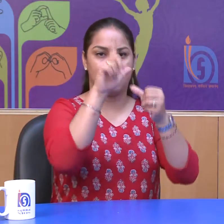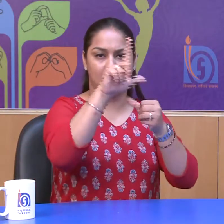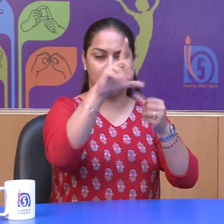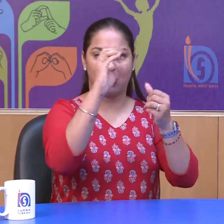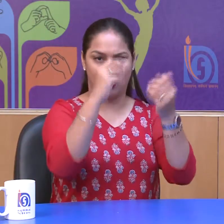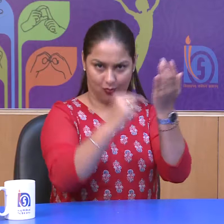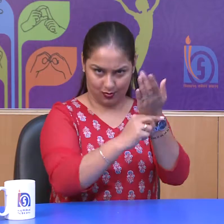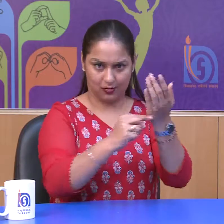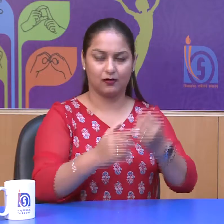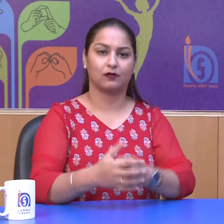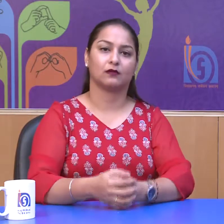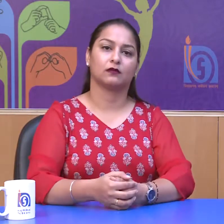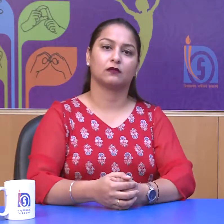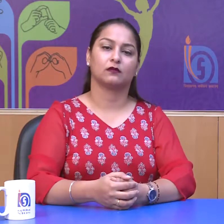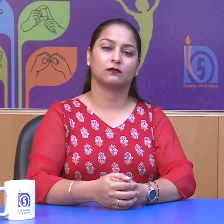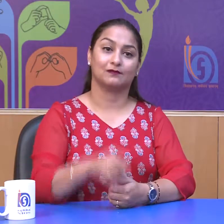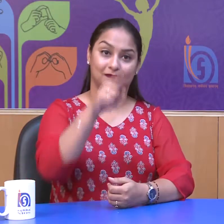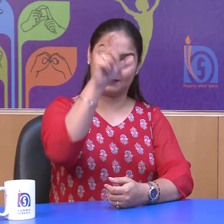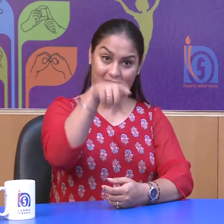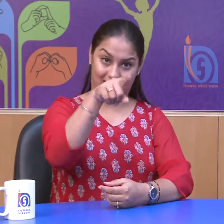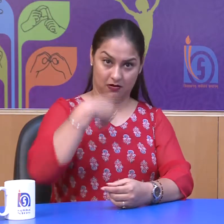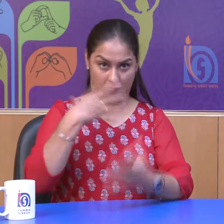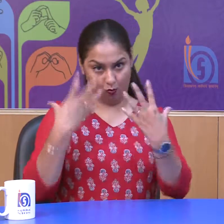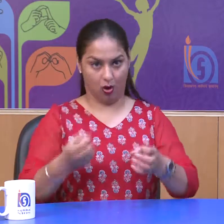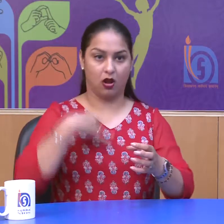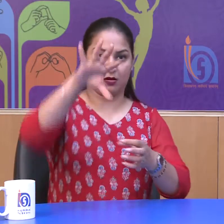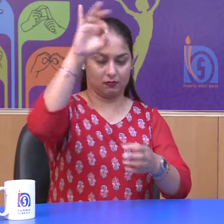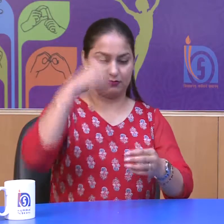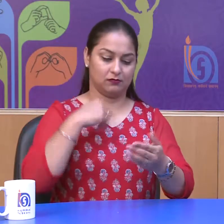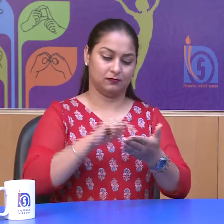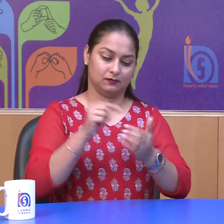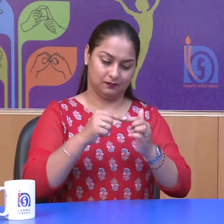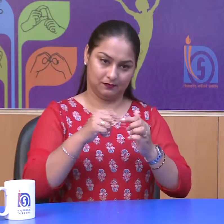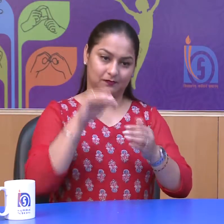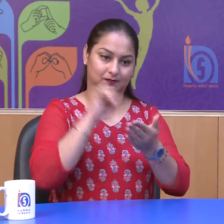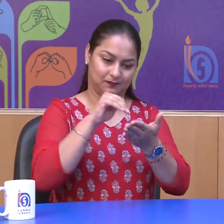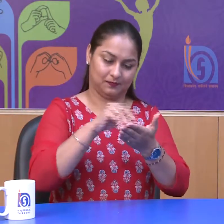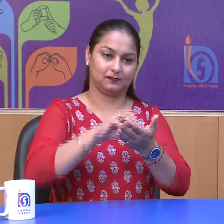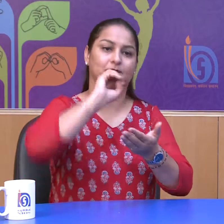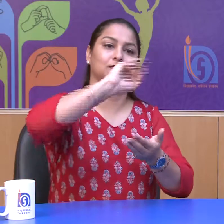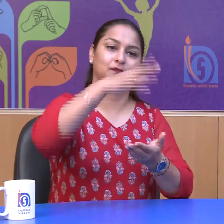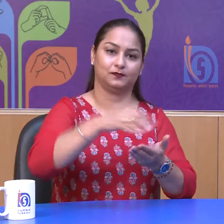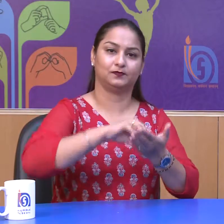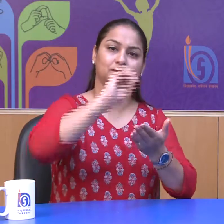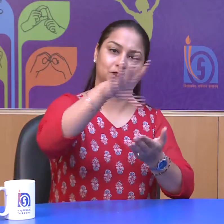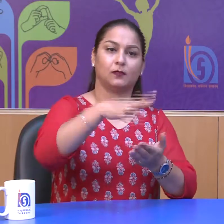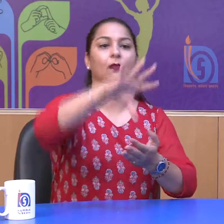BALLOT to elect their representative to legislative